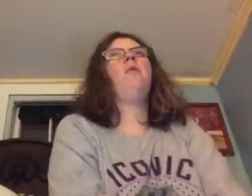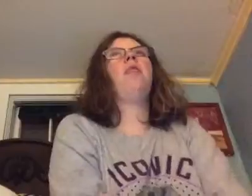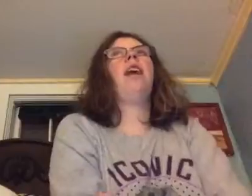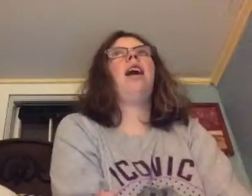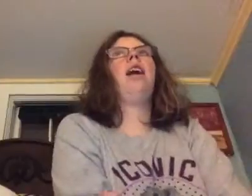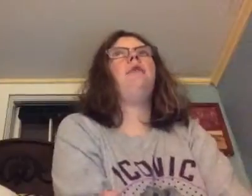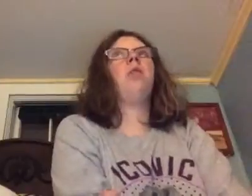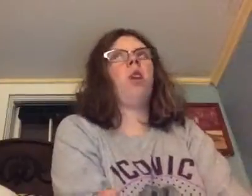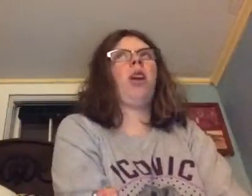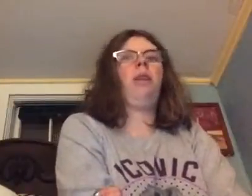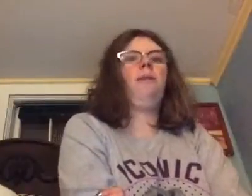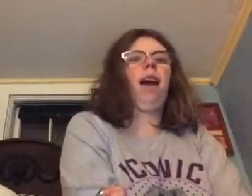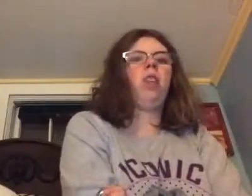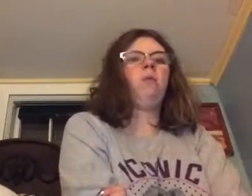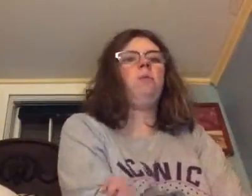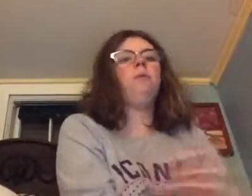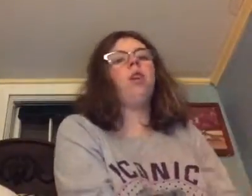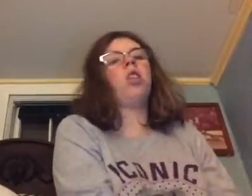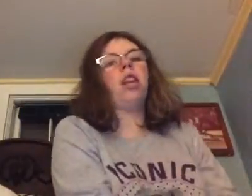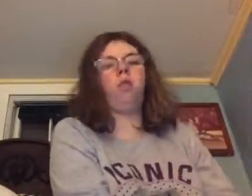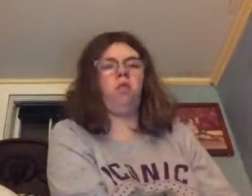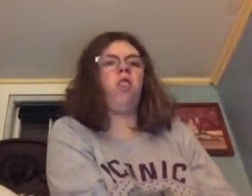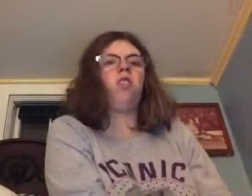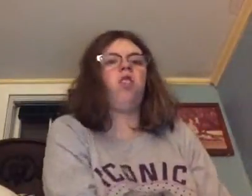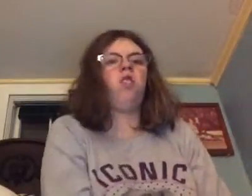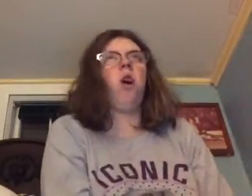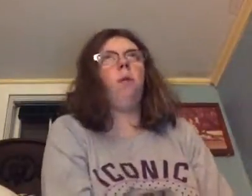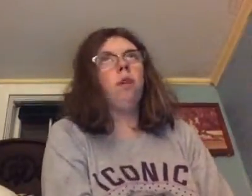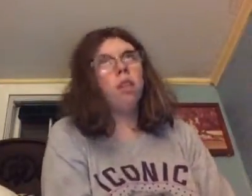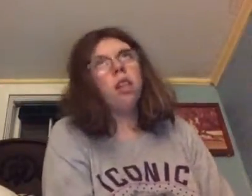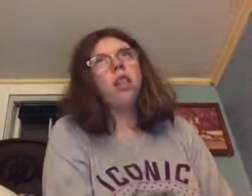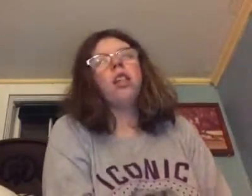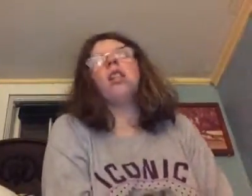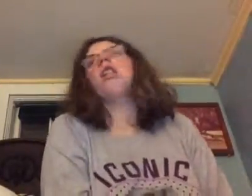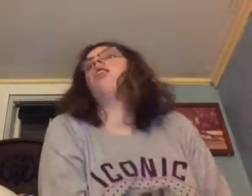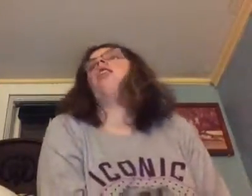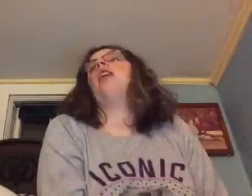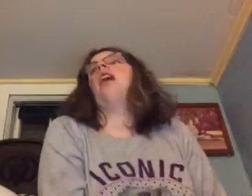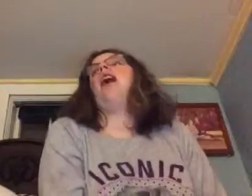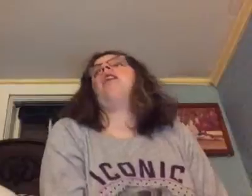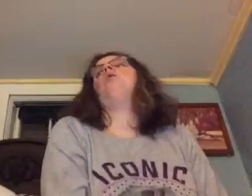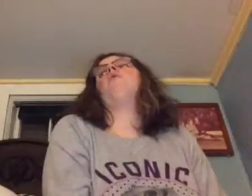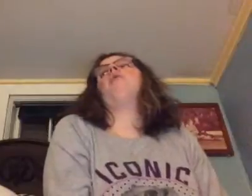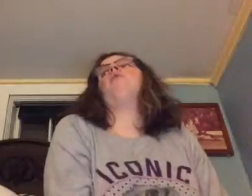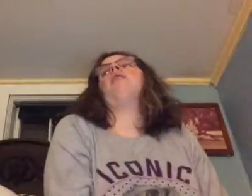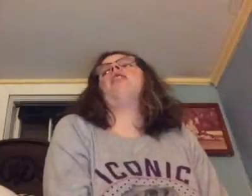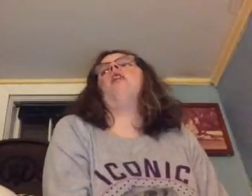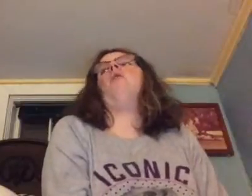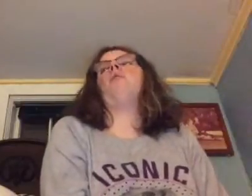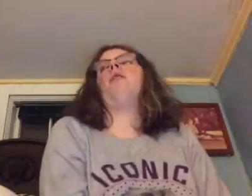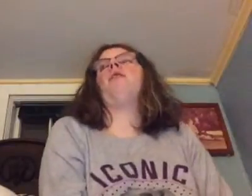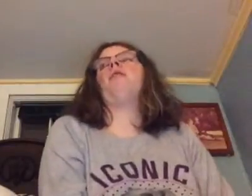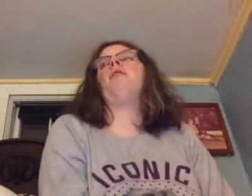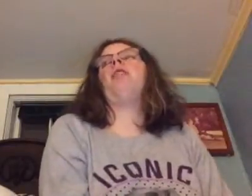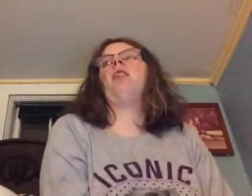she was maturing a little faster. Plus, she had older sisters, so I had older brothers, but, you know, older brothers really don't